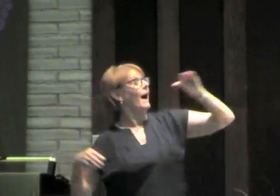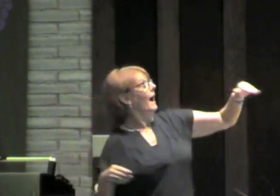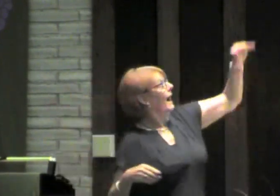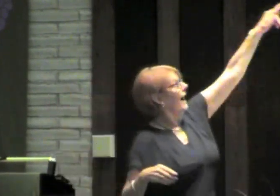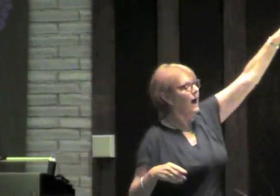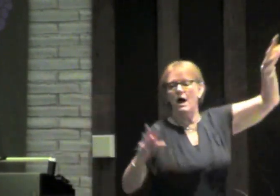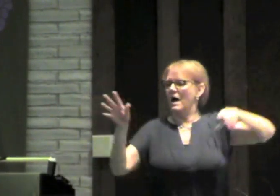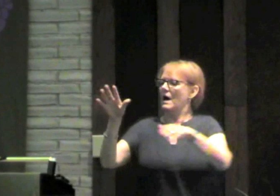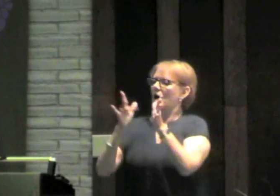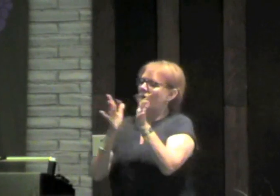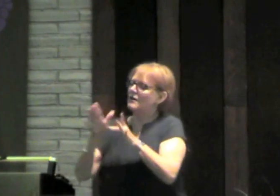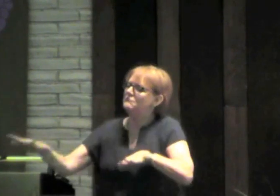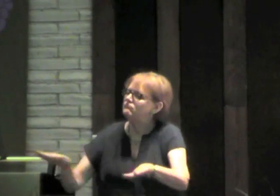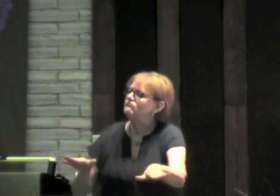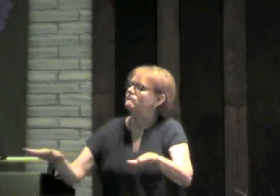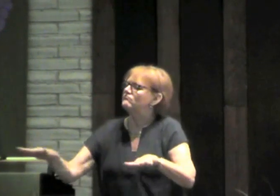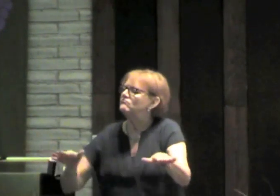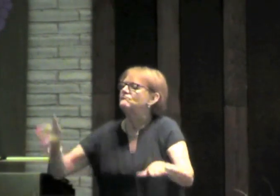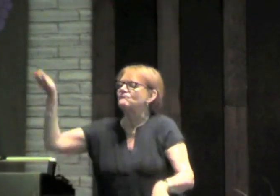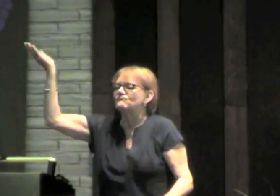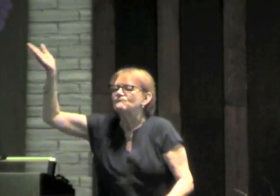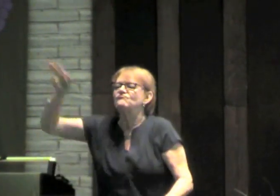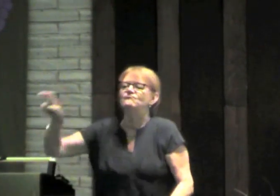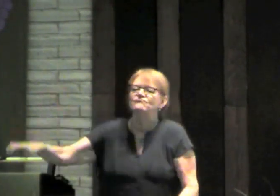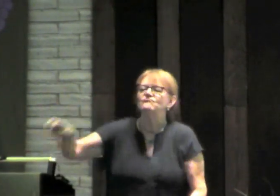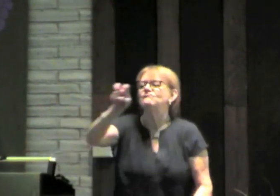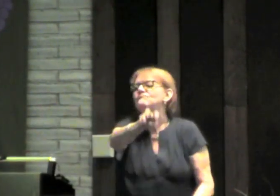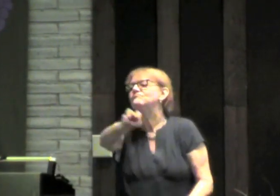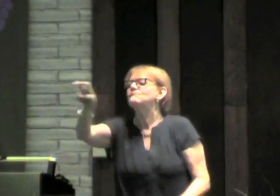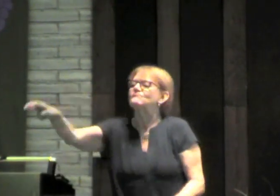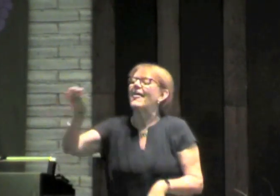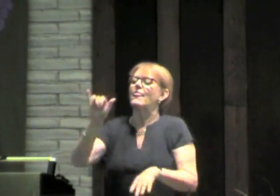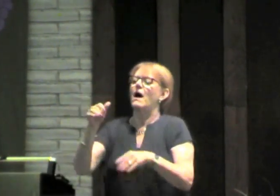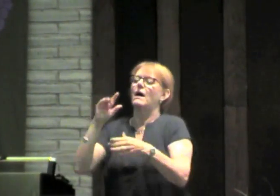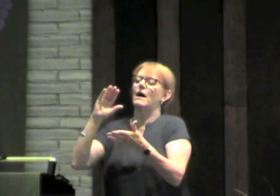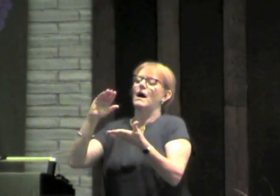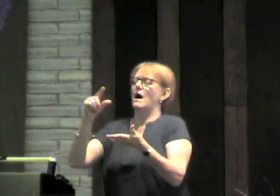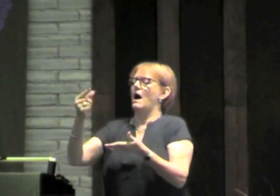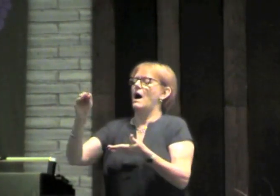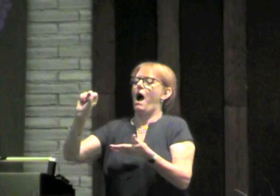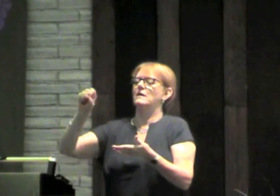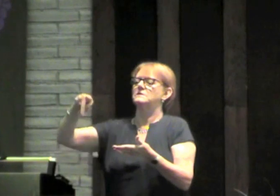Jordan River when he was young. And these are the places that Jesus actually walked and